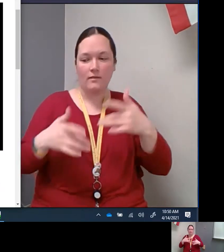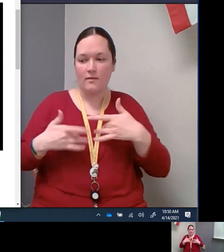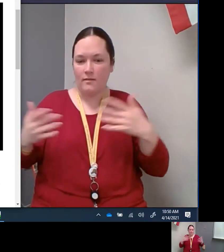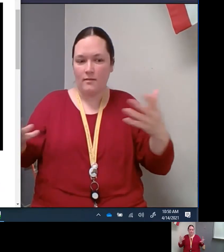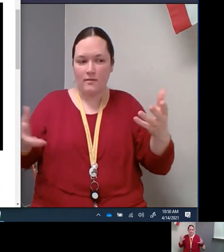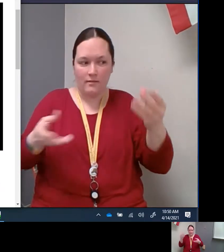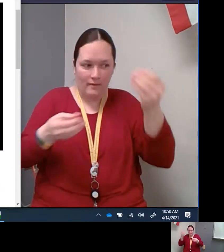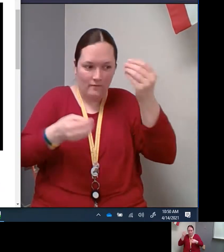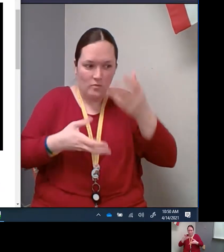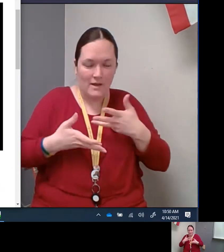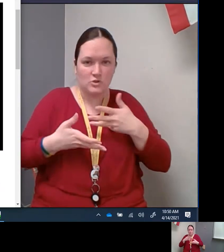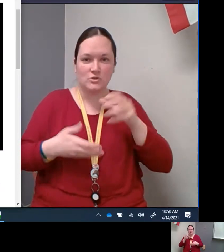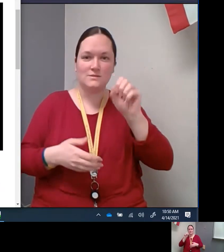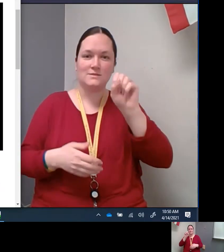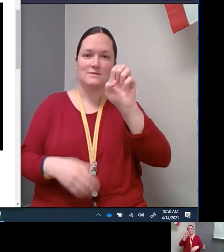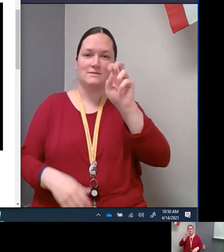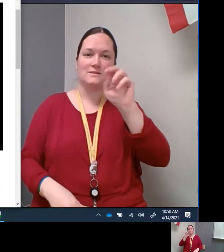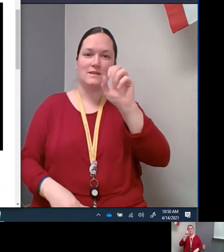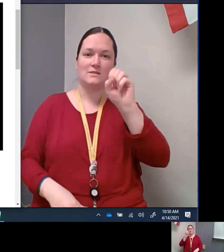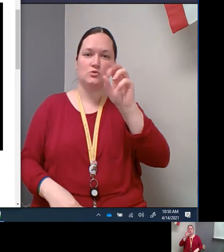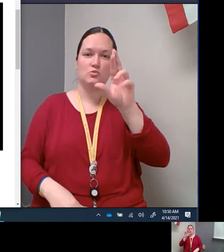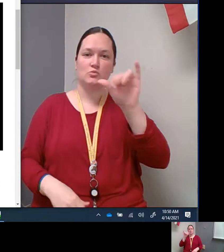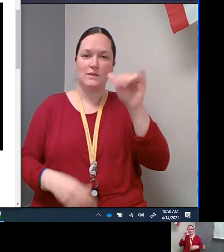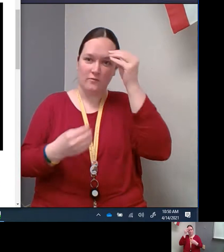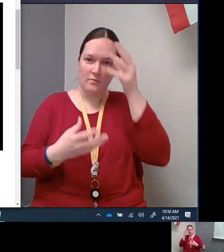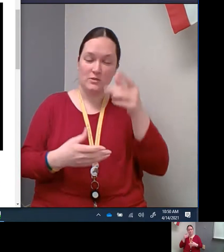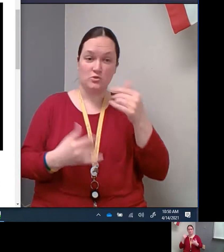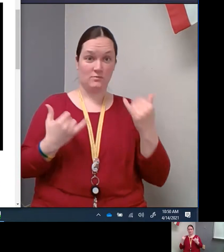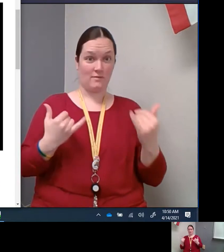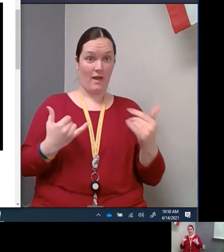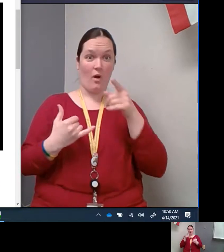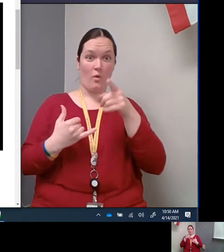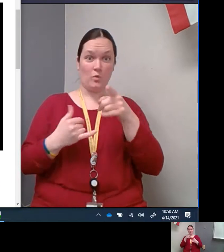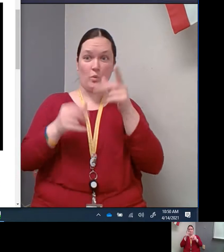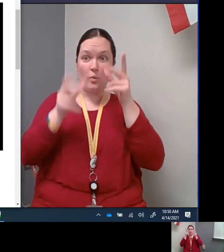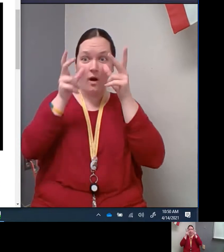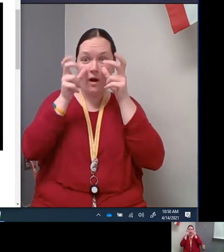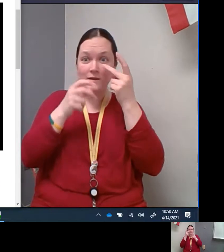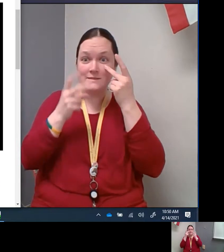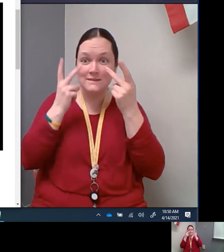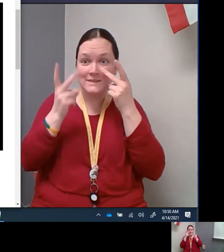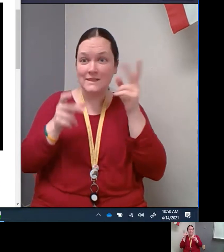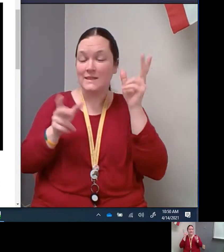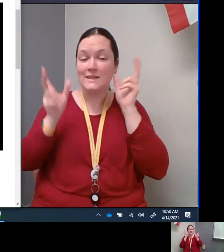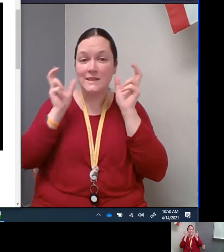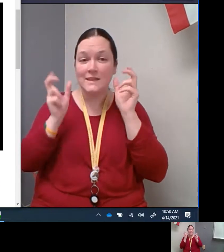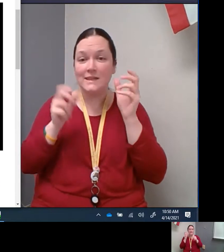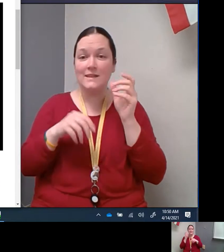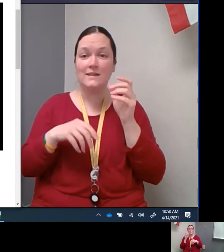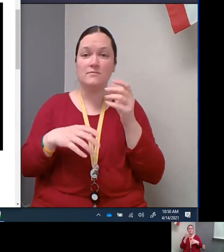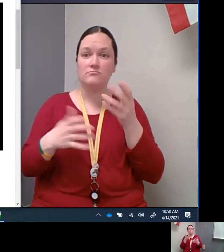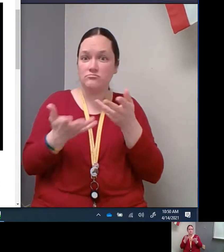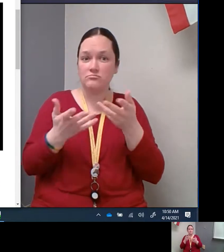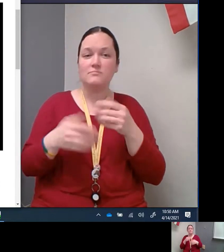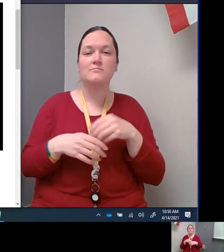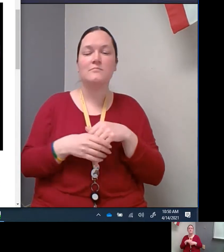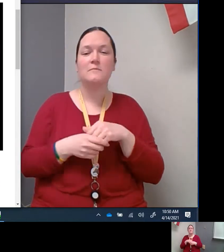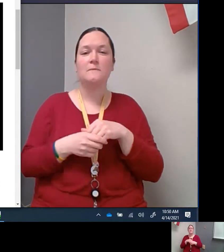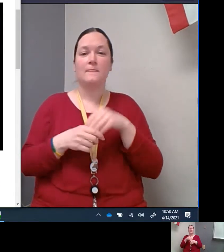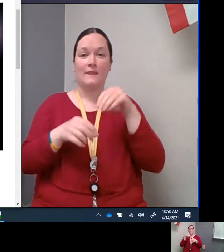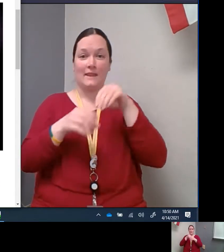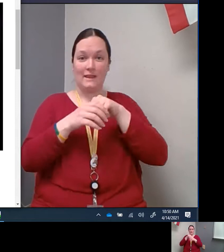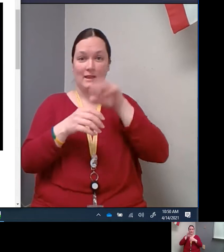that sensory information using neurons. And so right now you're taking in sensory information from your eyes, from your ears, and then inside your